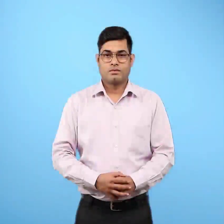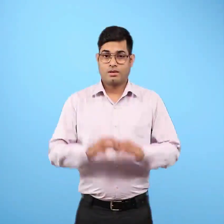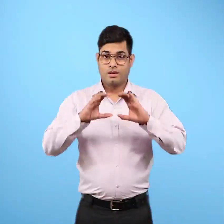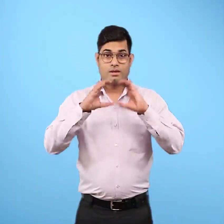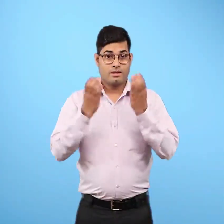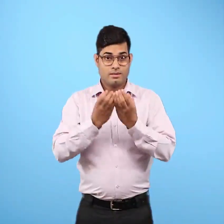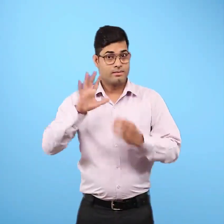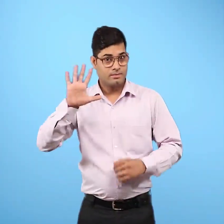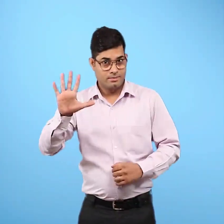Class 5,